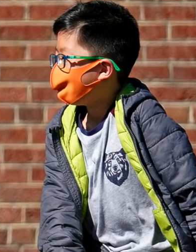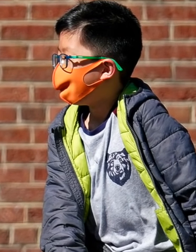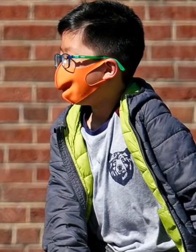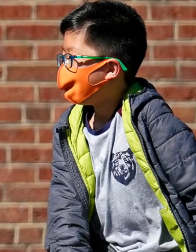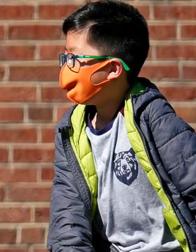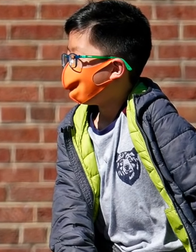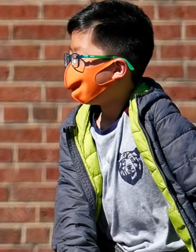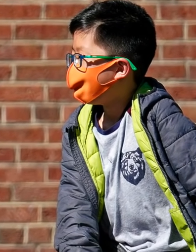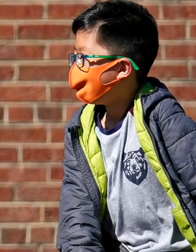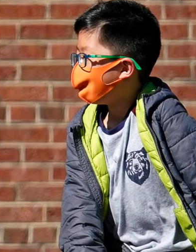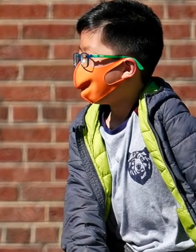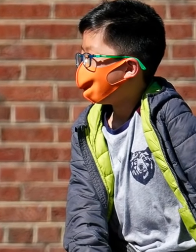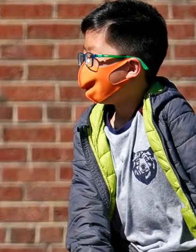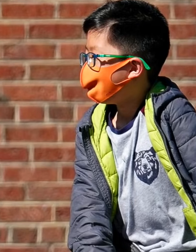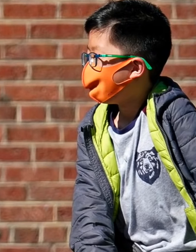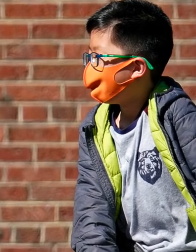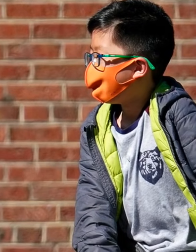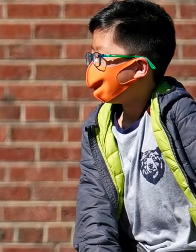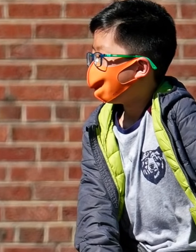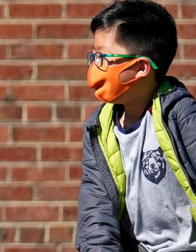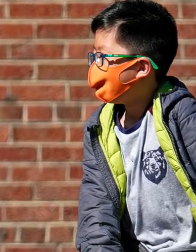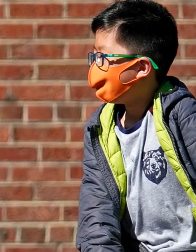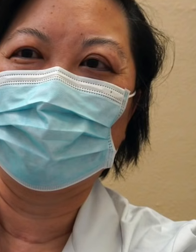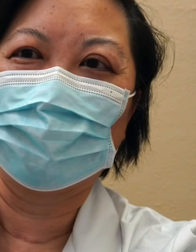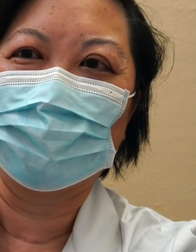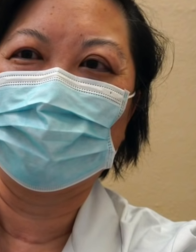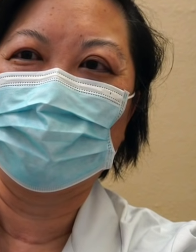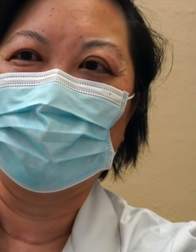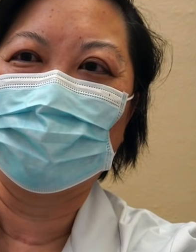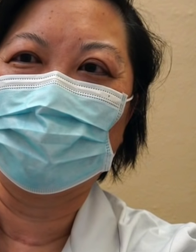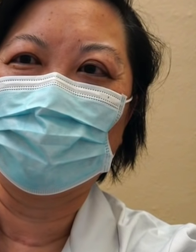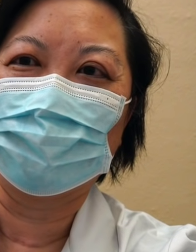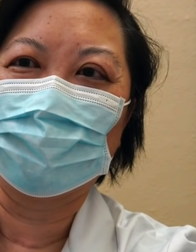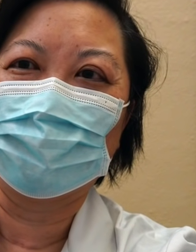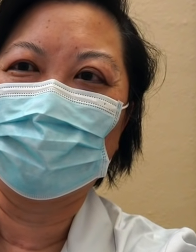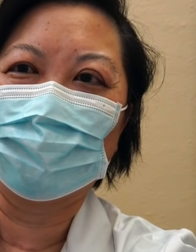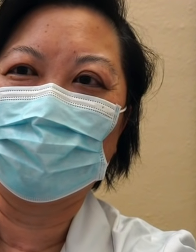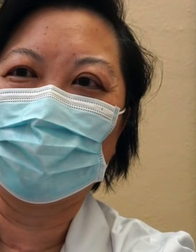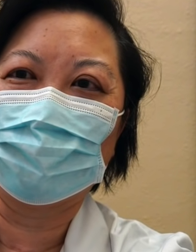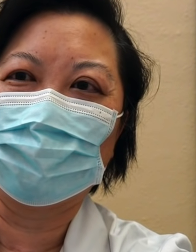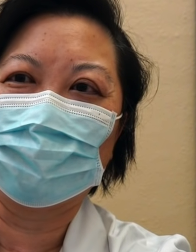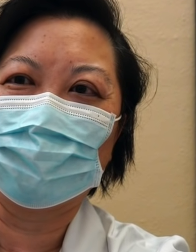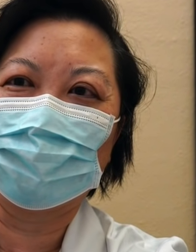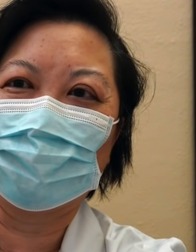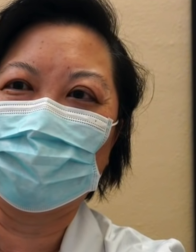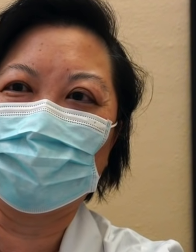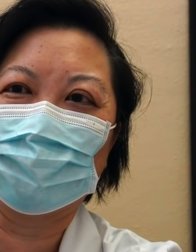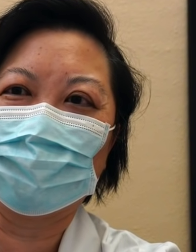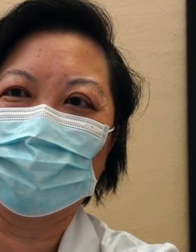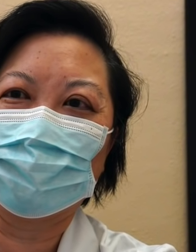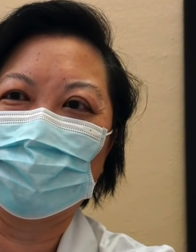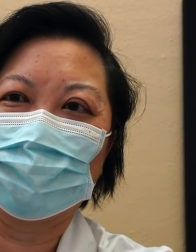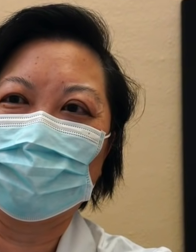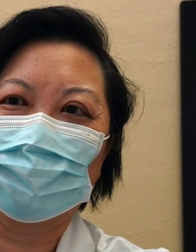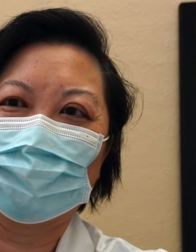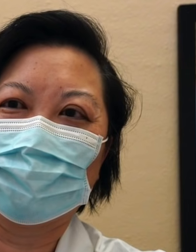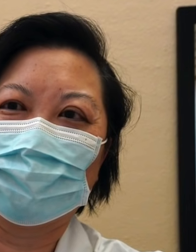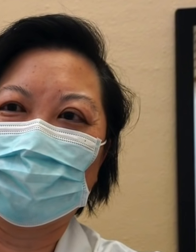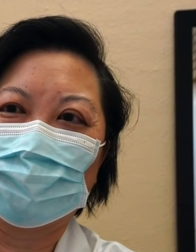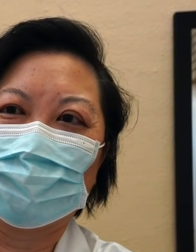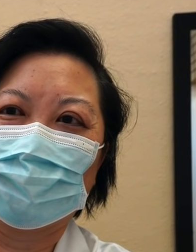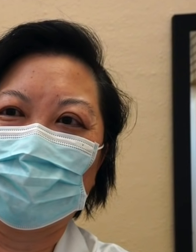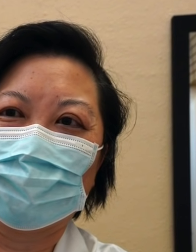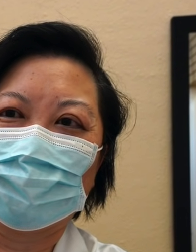of transmission. This is good news. Effective today, we are making 2 changes to our quarantine